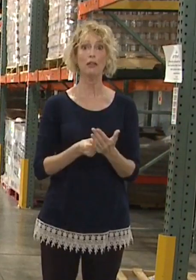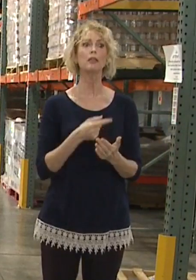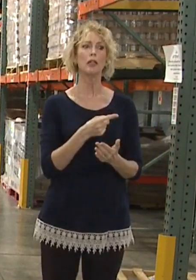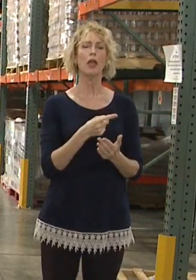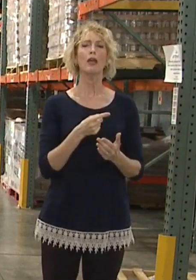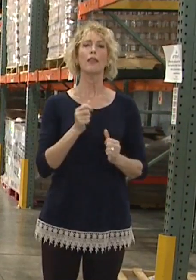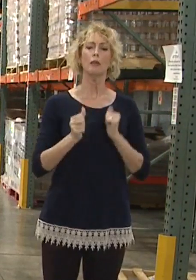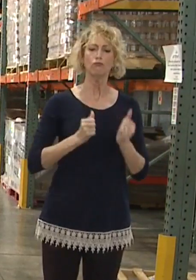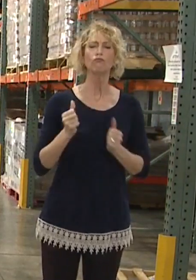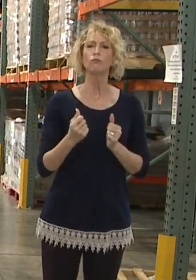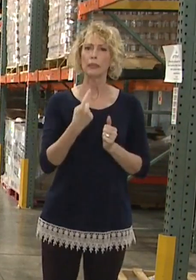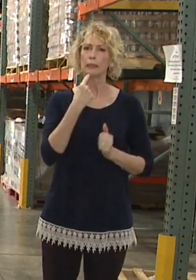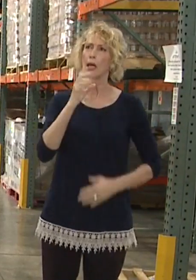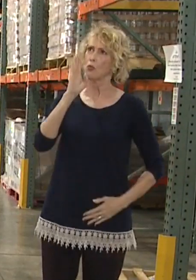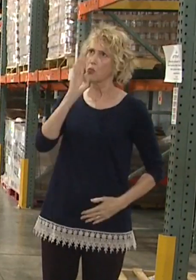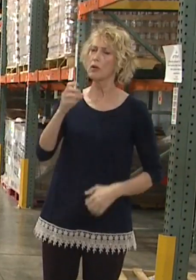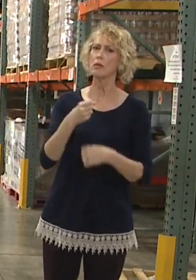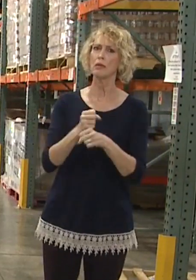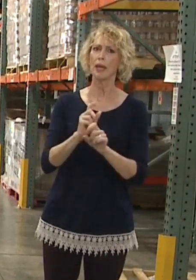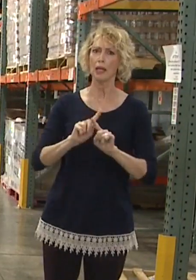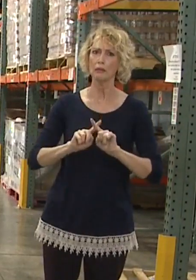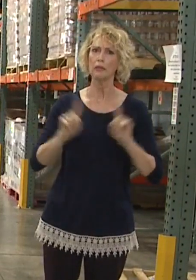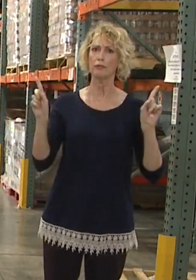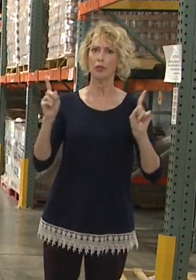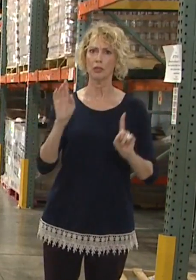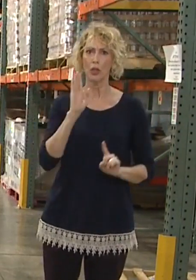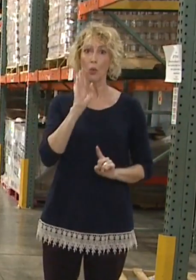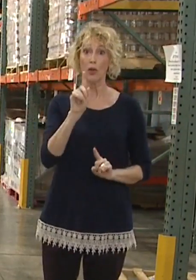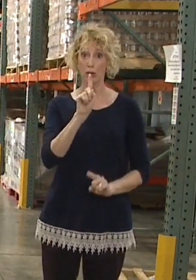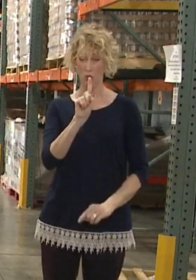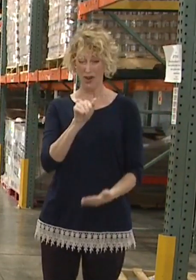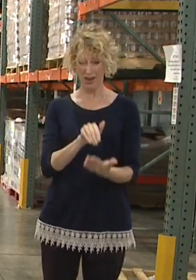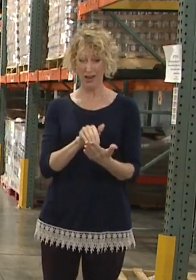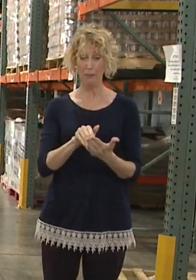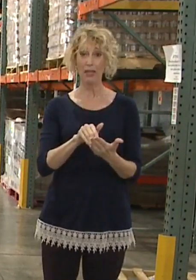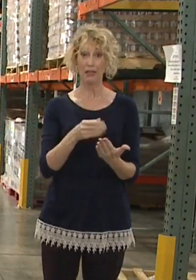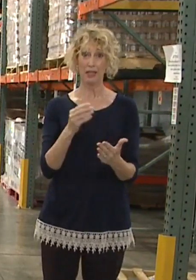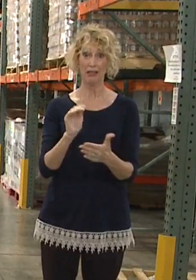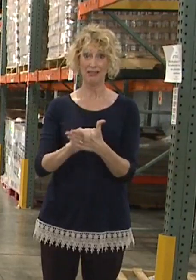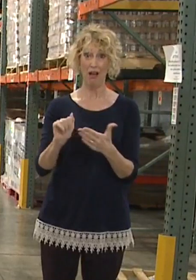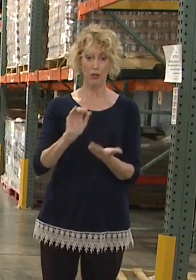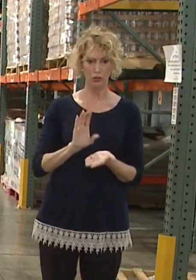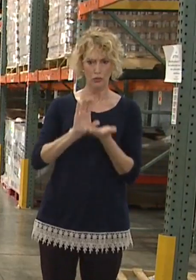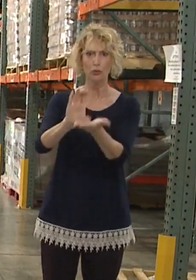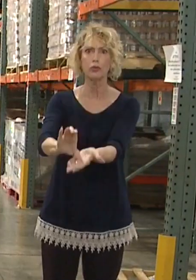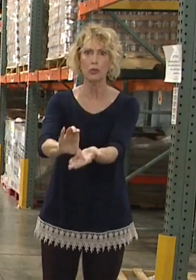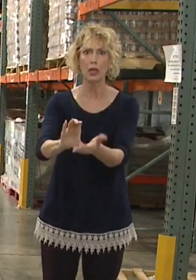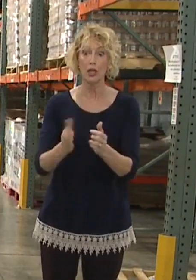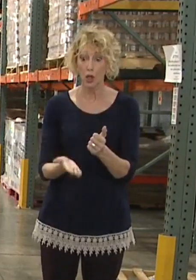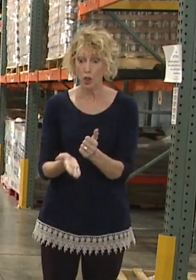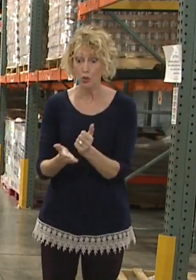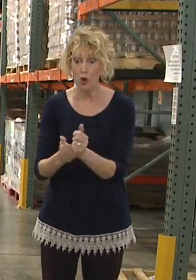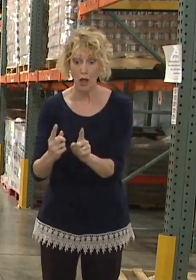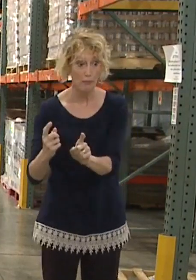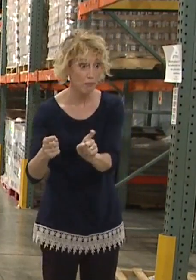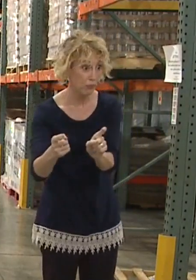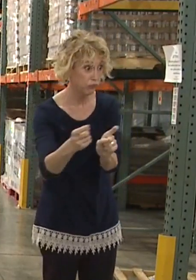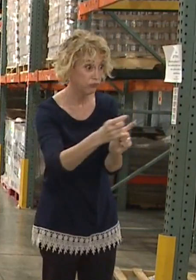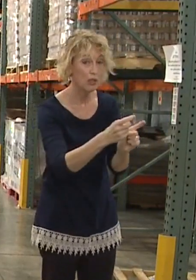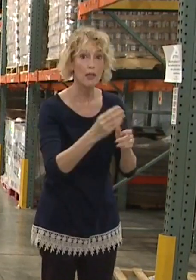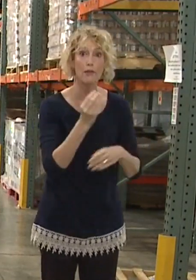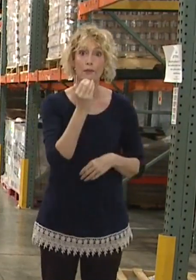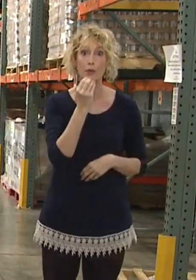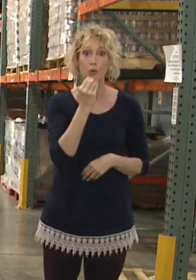up and said, we will make a difference. We will commit $1 million to the food bank to help get food to people who really need it,